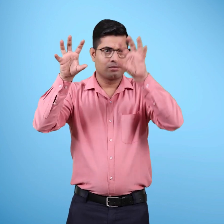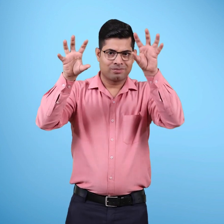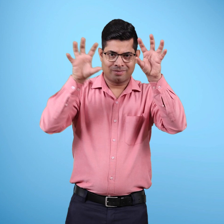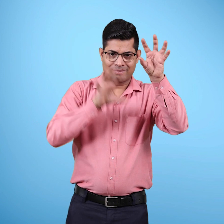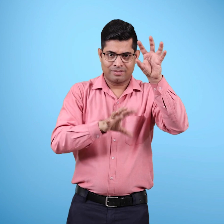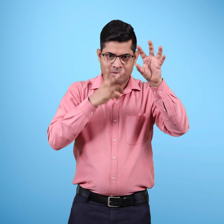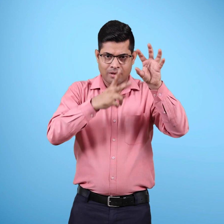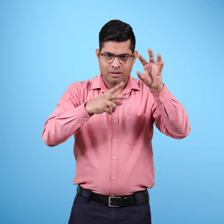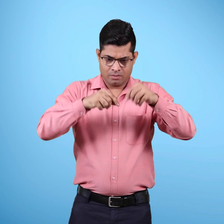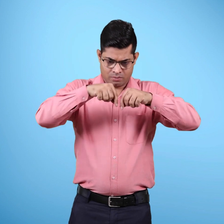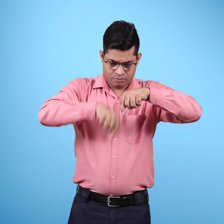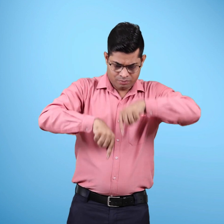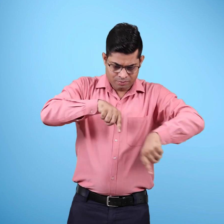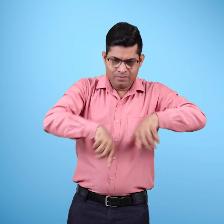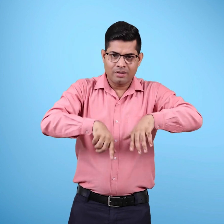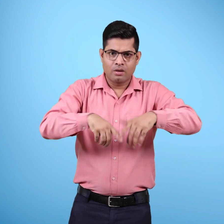Parts of a plant.